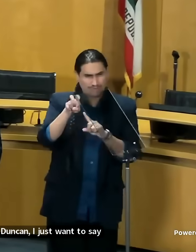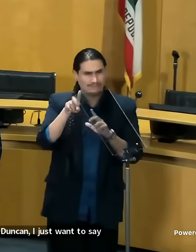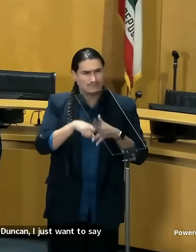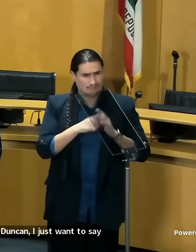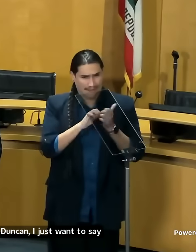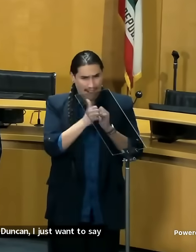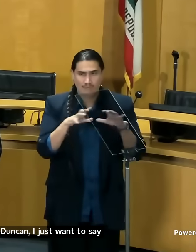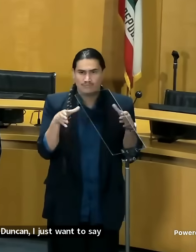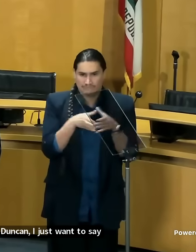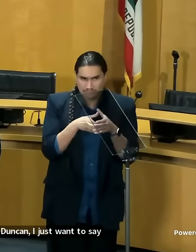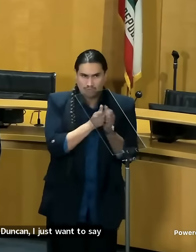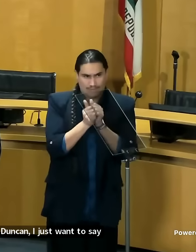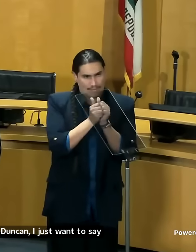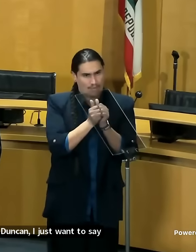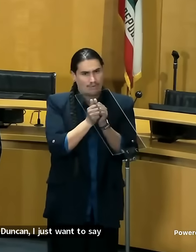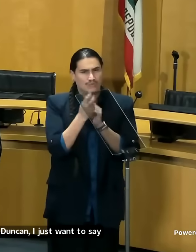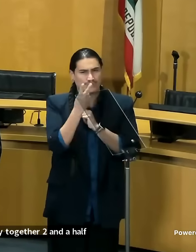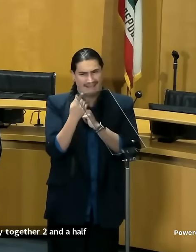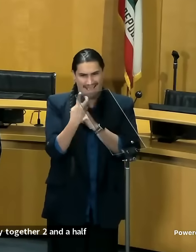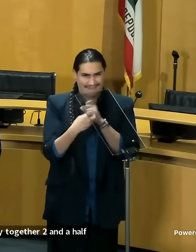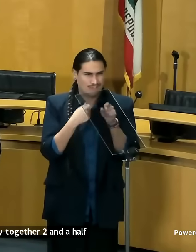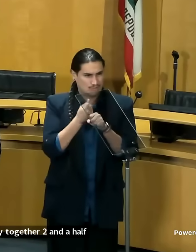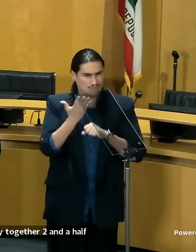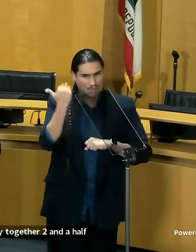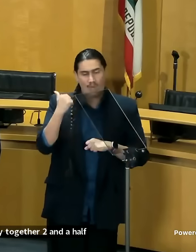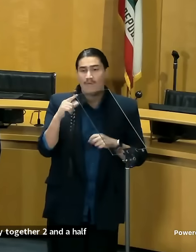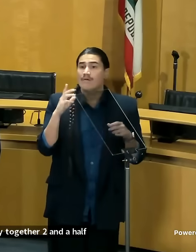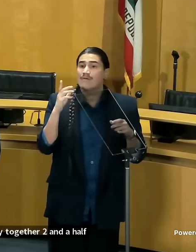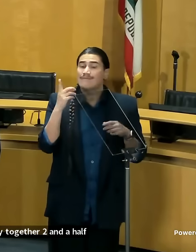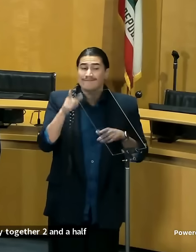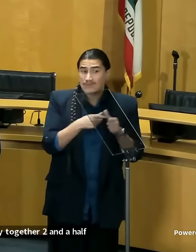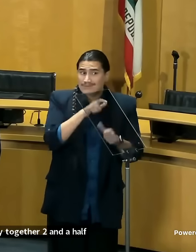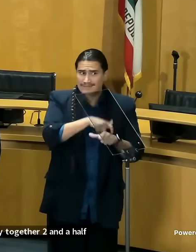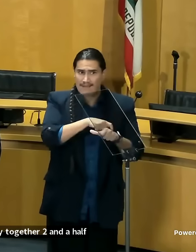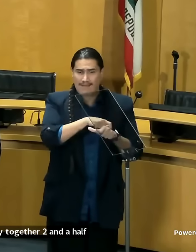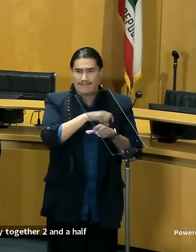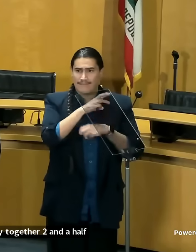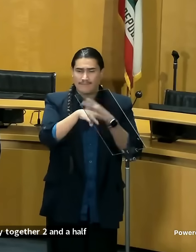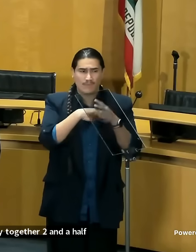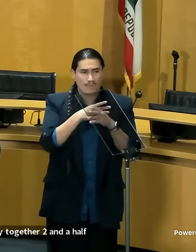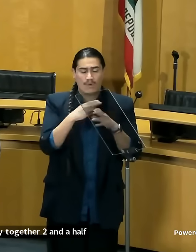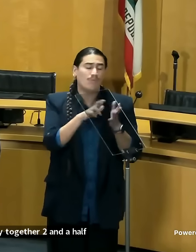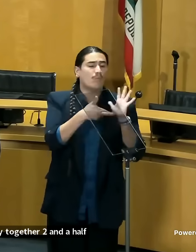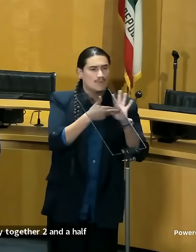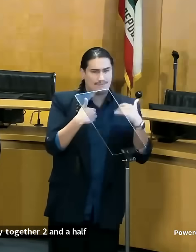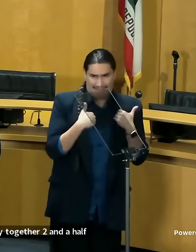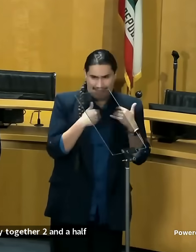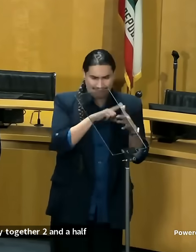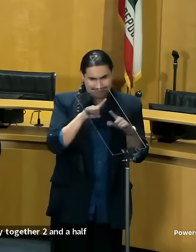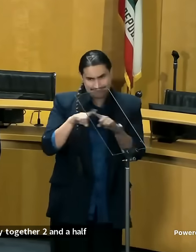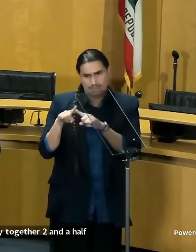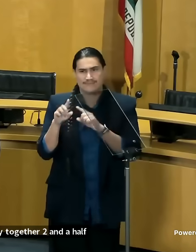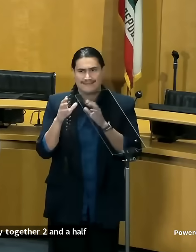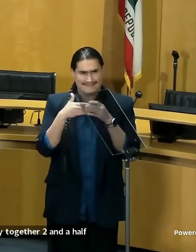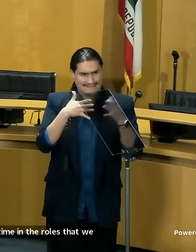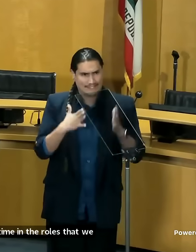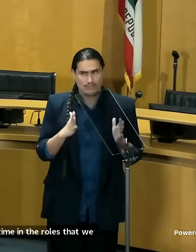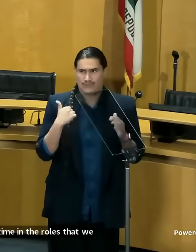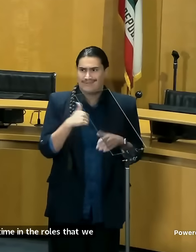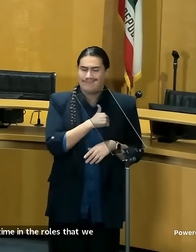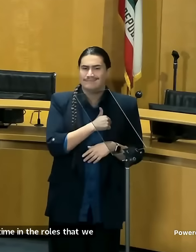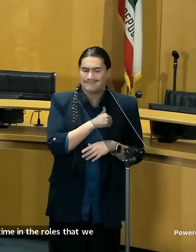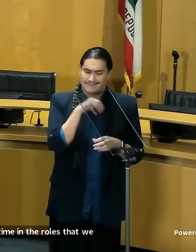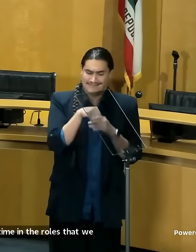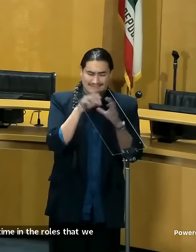together 2.5 years ago, both for the first time in the roles that we play as leaders in this amazing